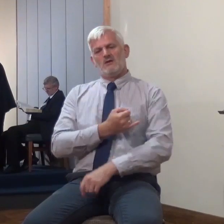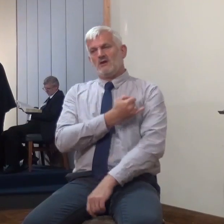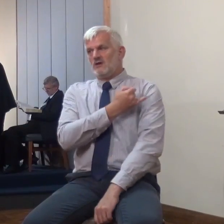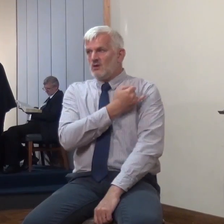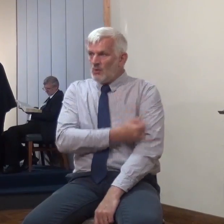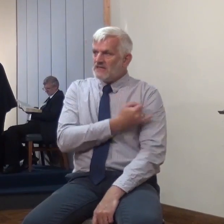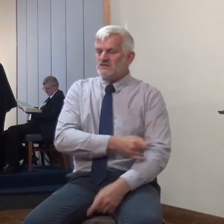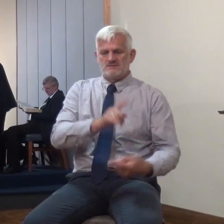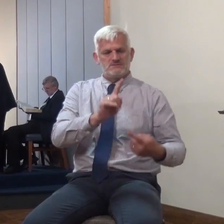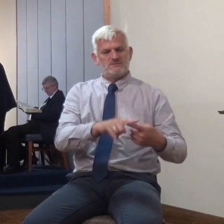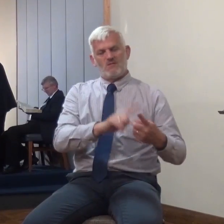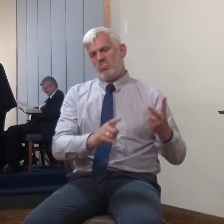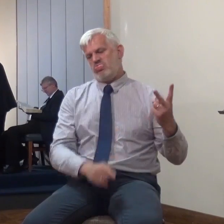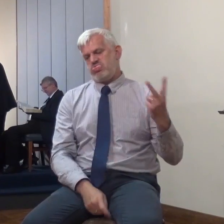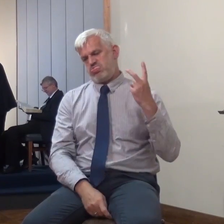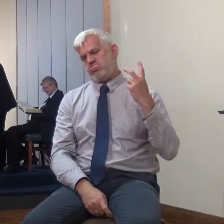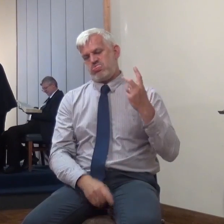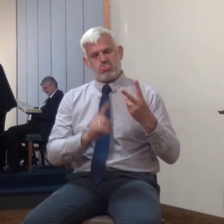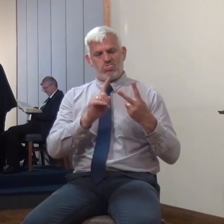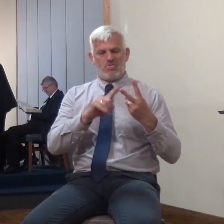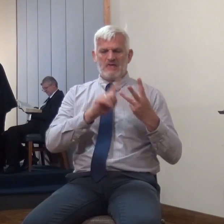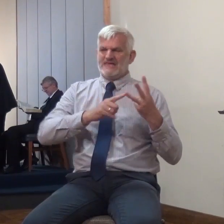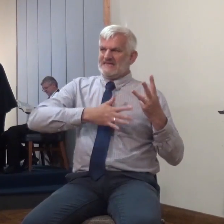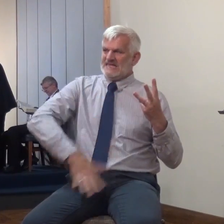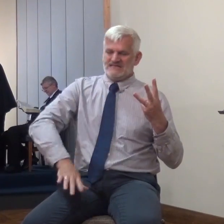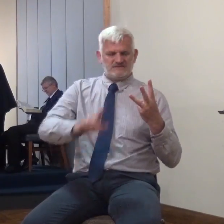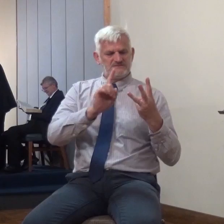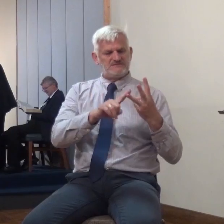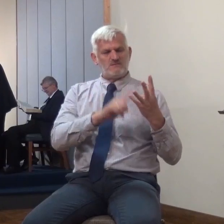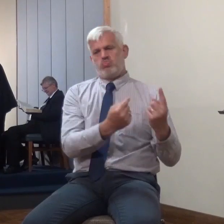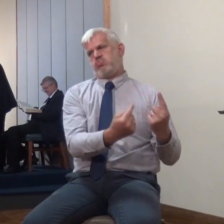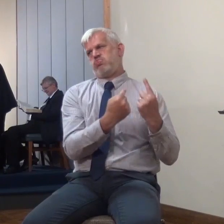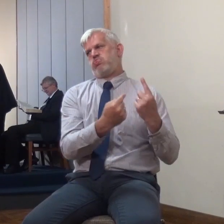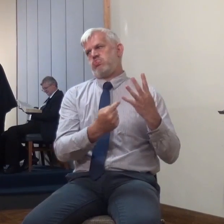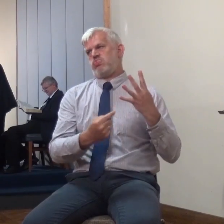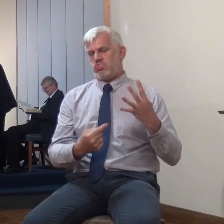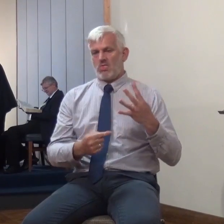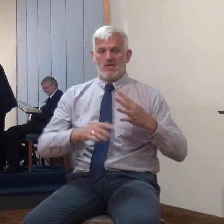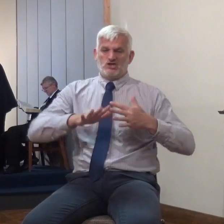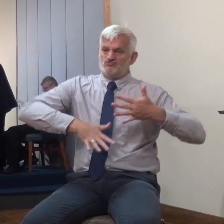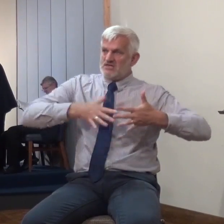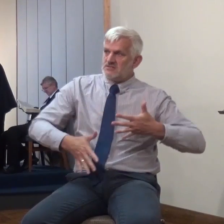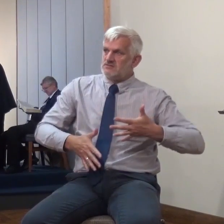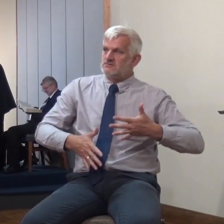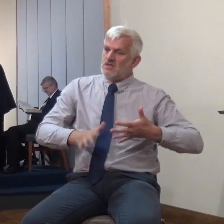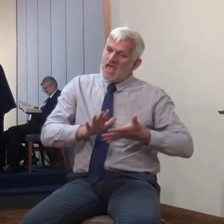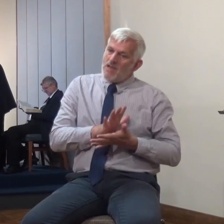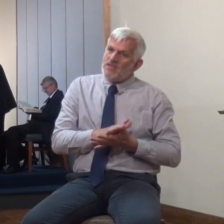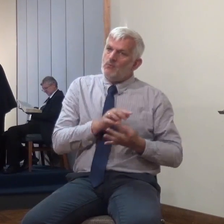reproaches, in necessities, in persecutions, in distresses, for Christ's